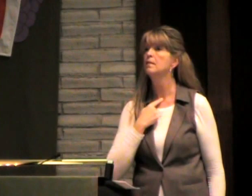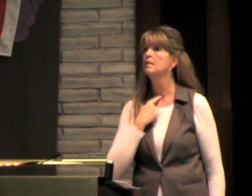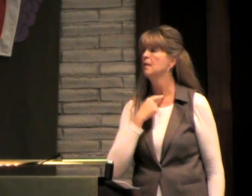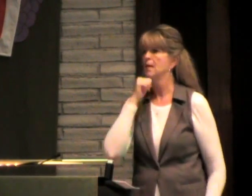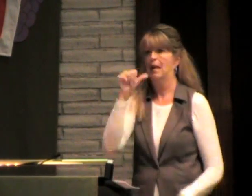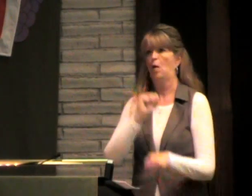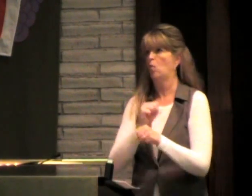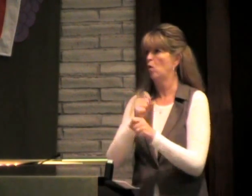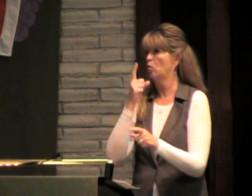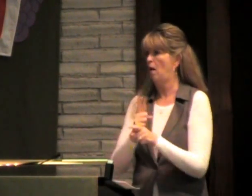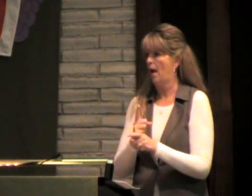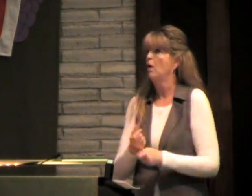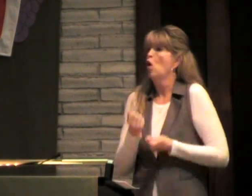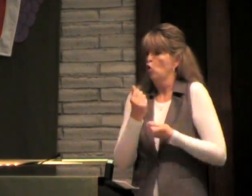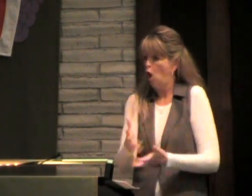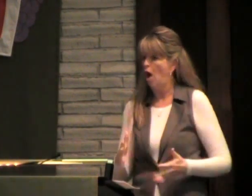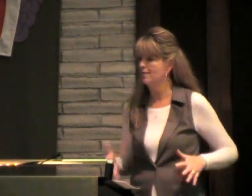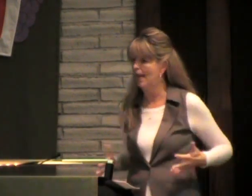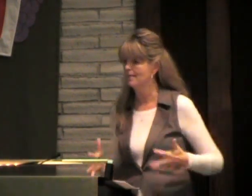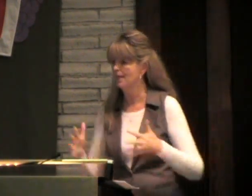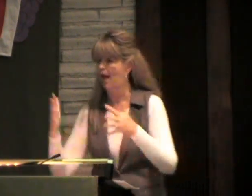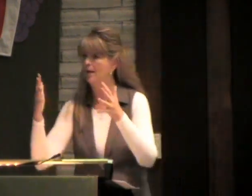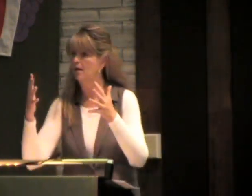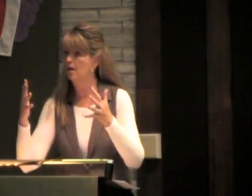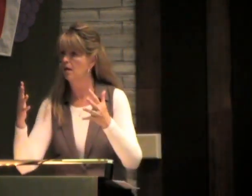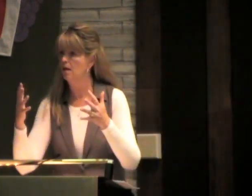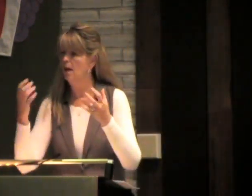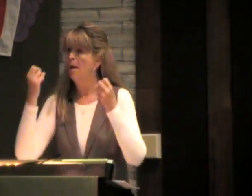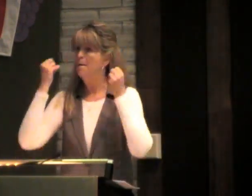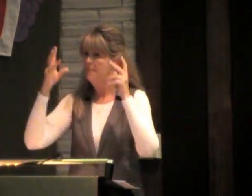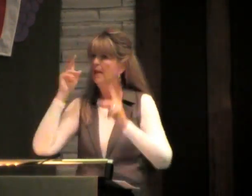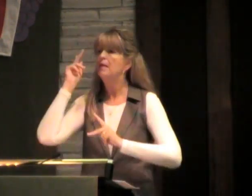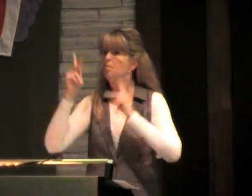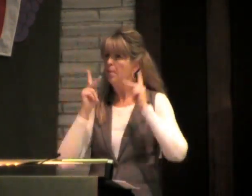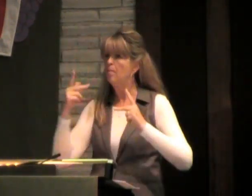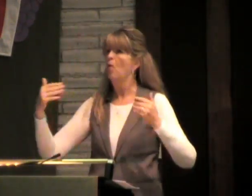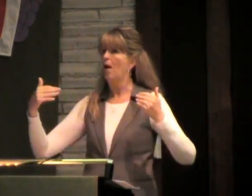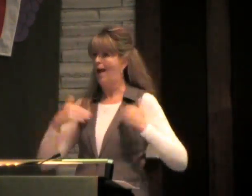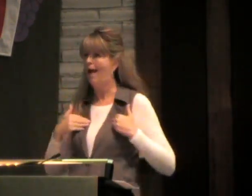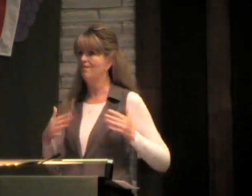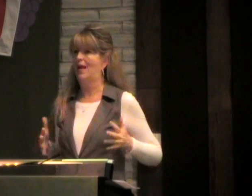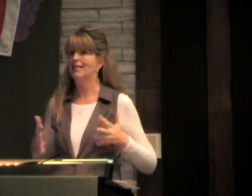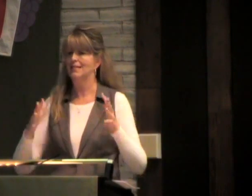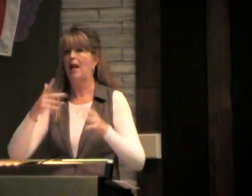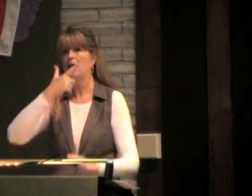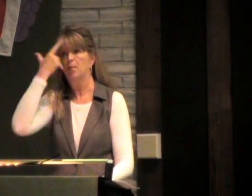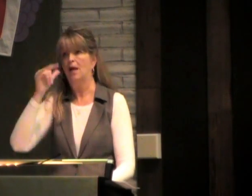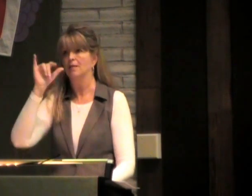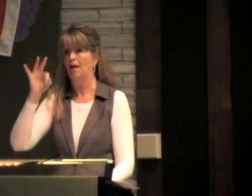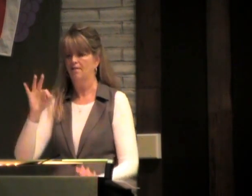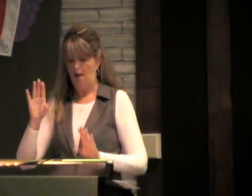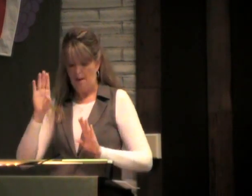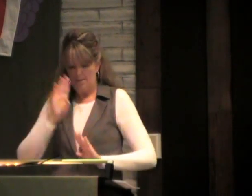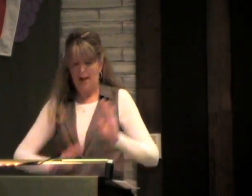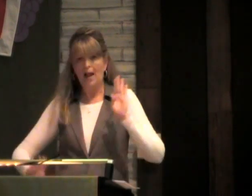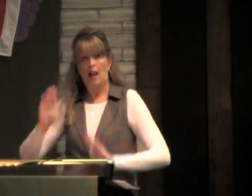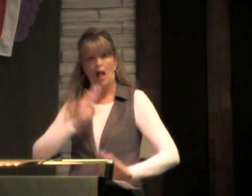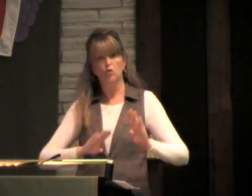our thyroid isn't functioning correctly, and that can lead to anxiety. So a lot of people do have anxiety because